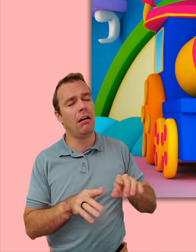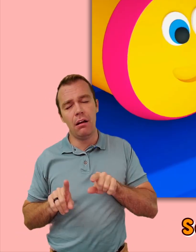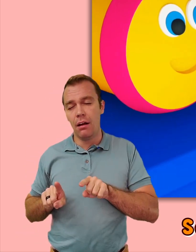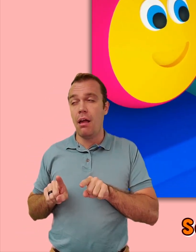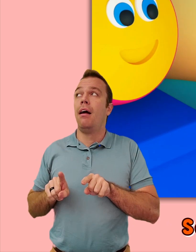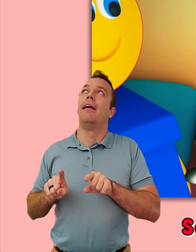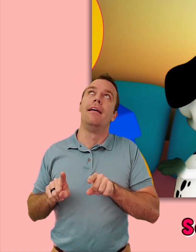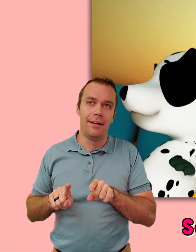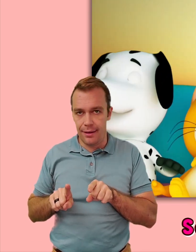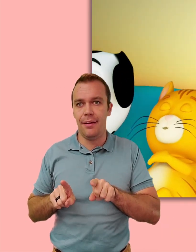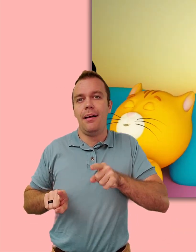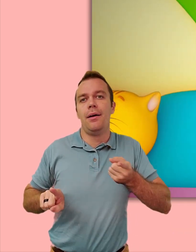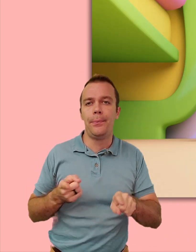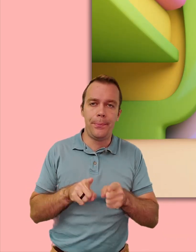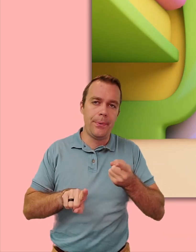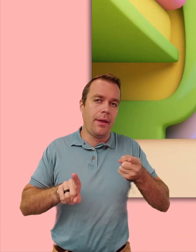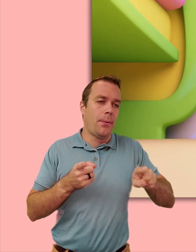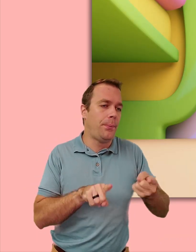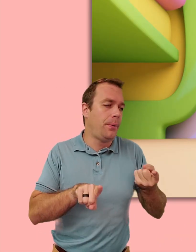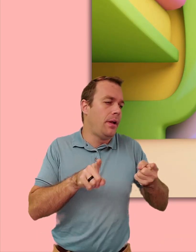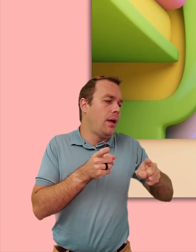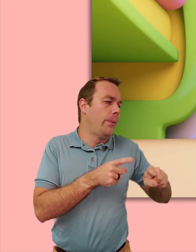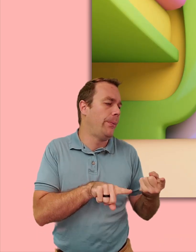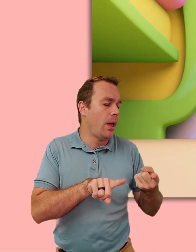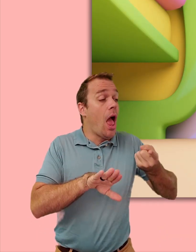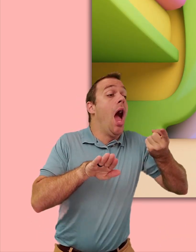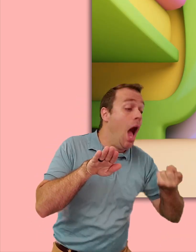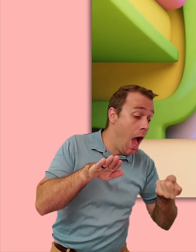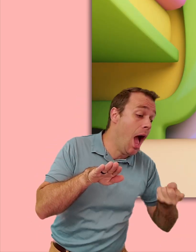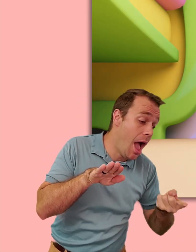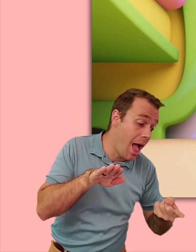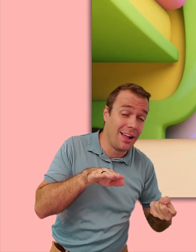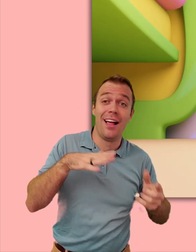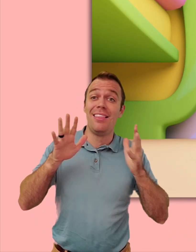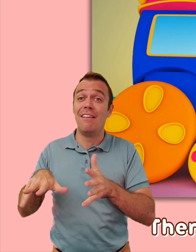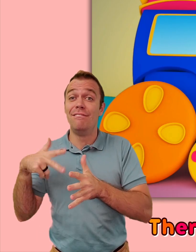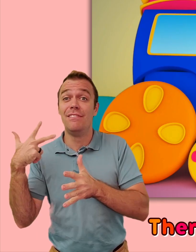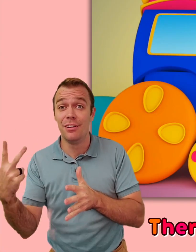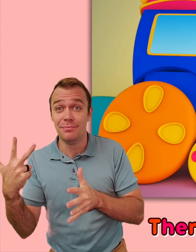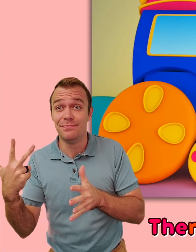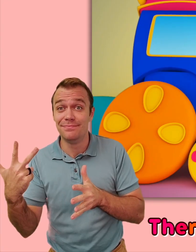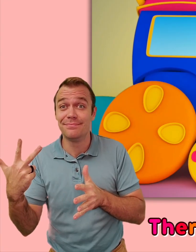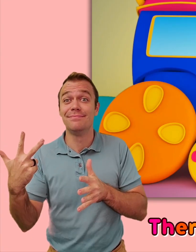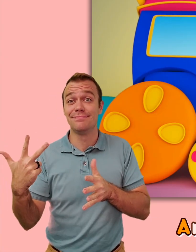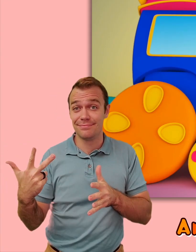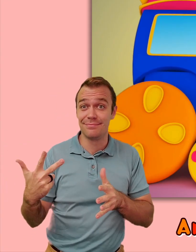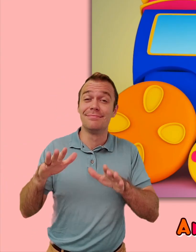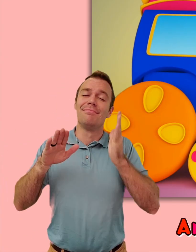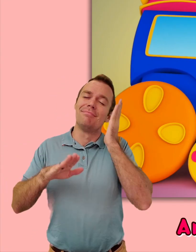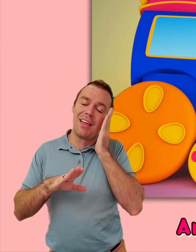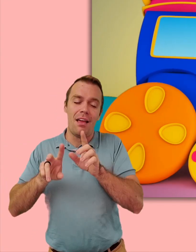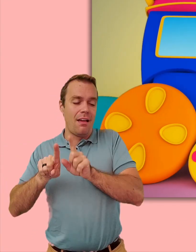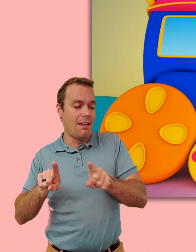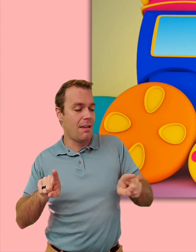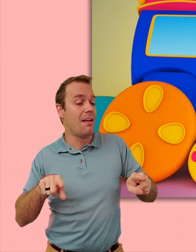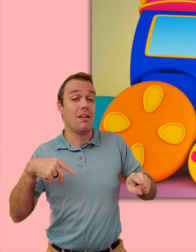over. So they all rolled over and one fell out. 3! 3! There were 3 in the bed and the little